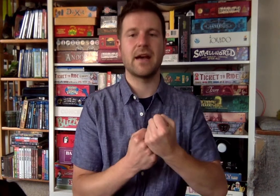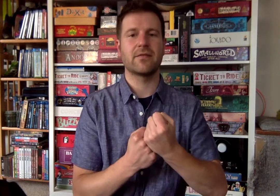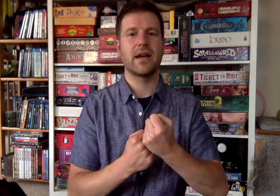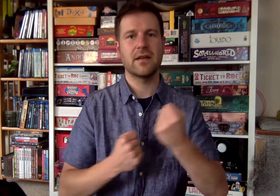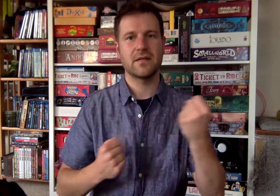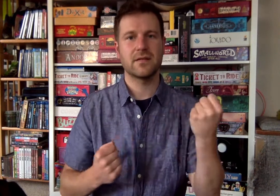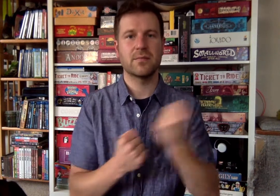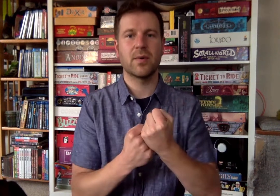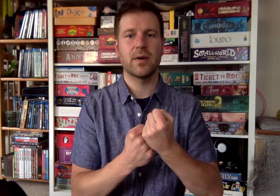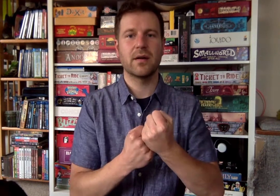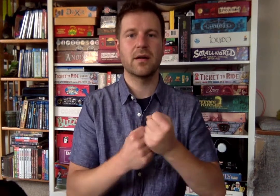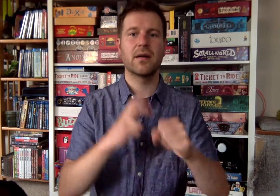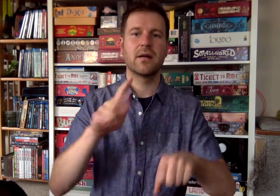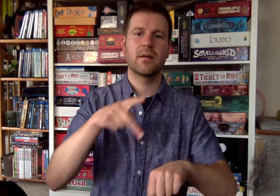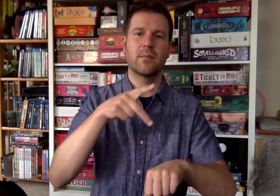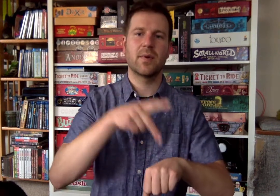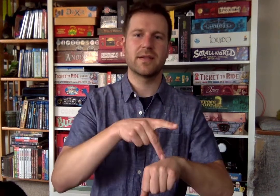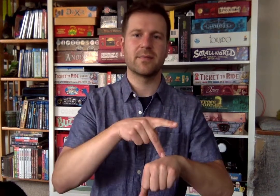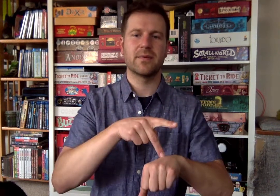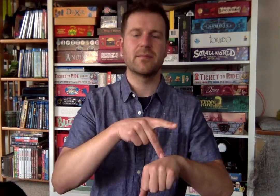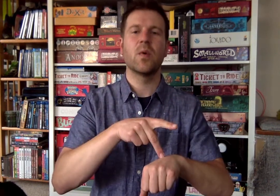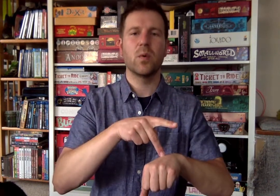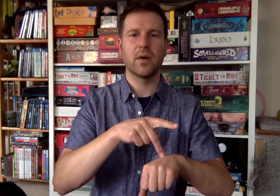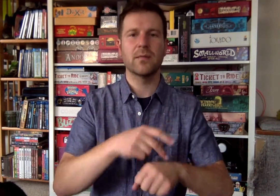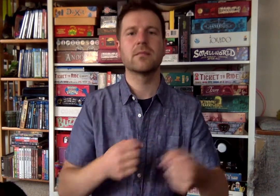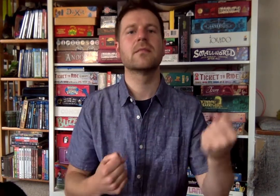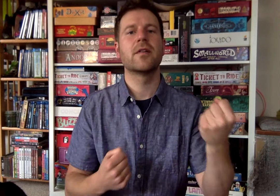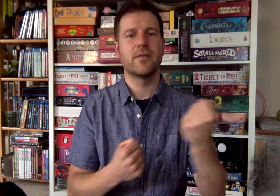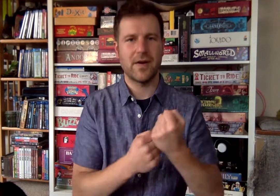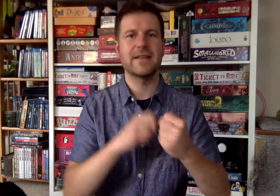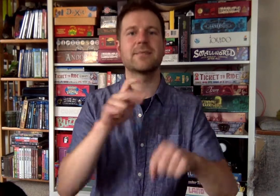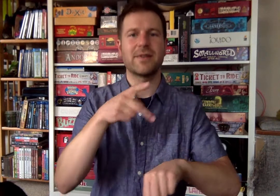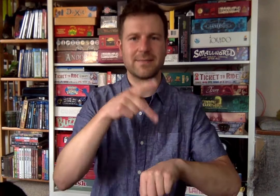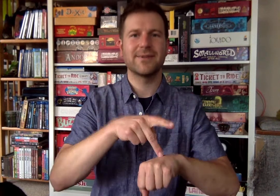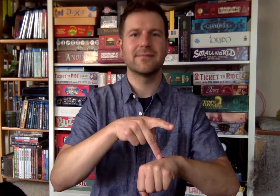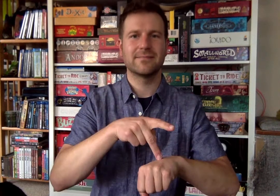halfway. Support principal, or vice principal.